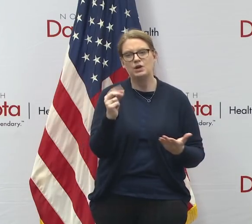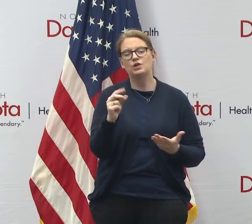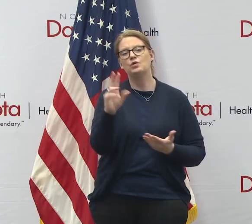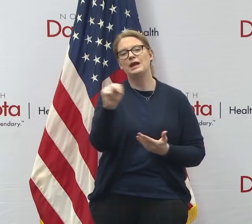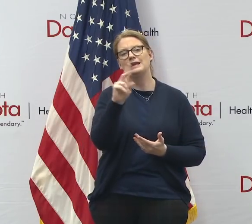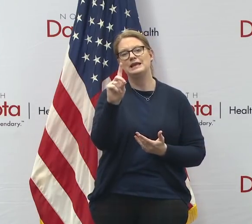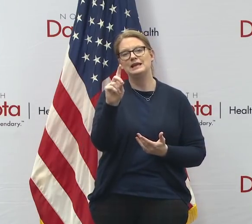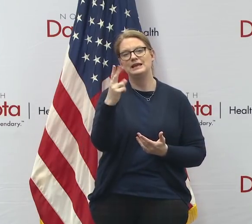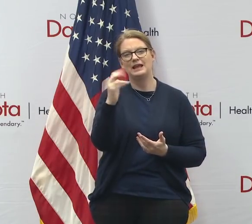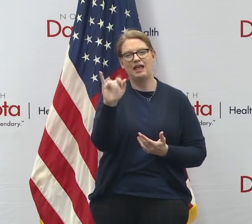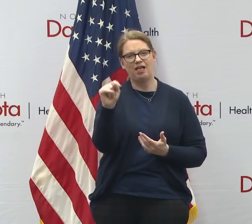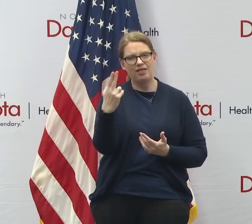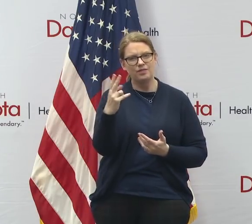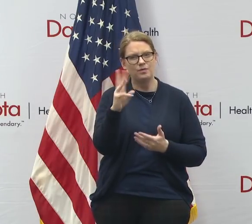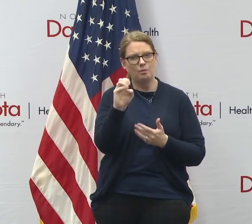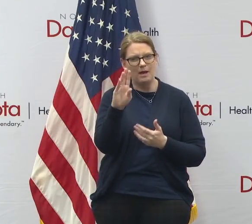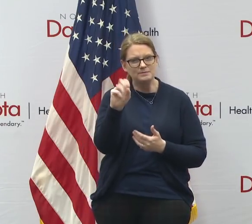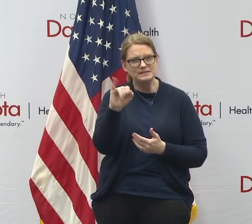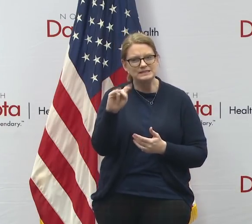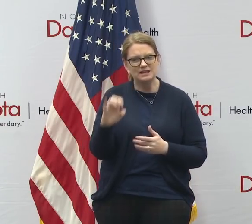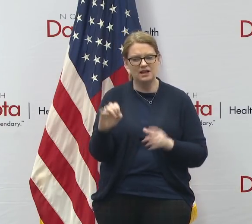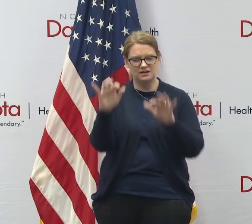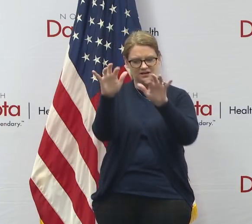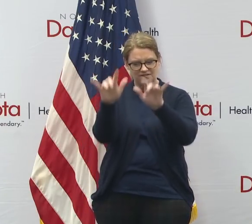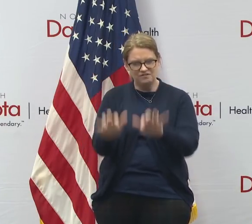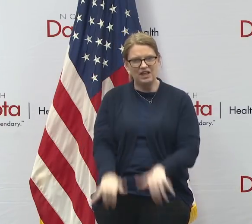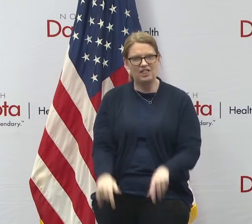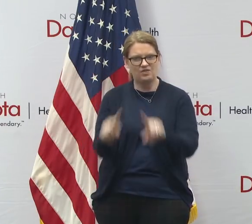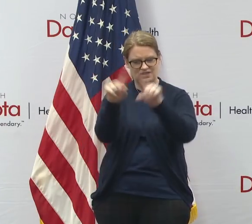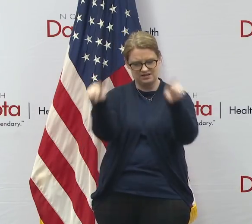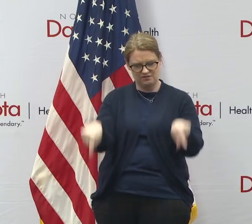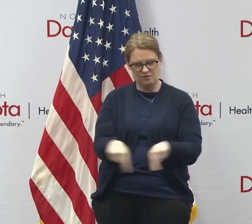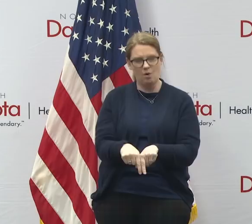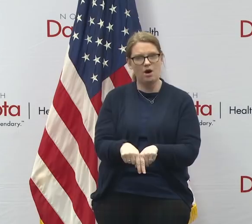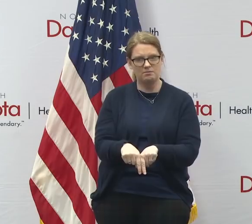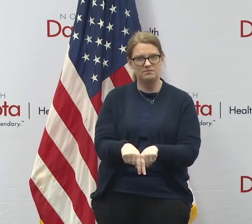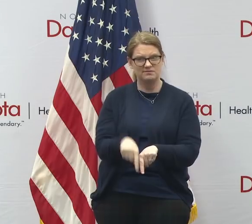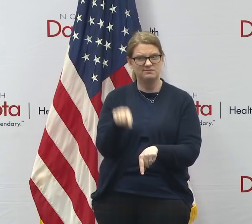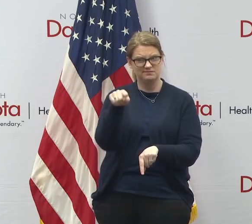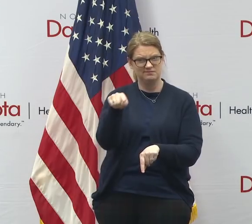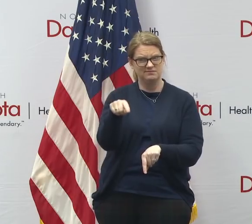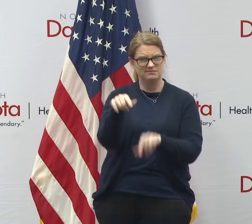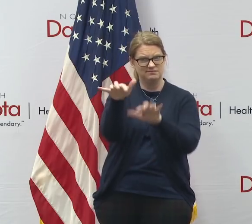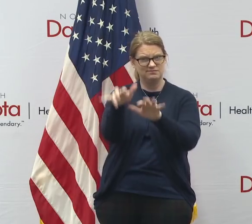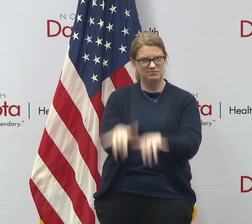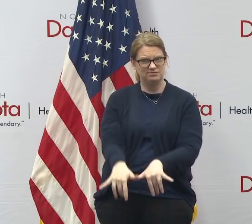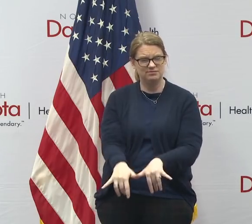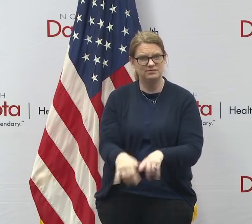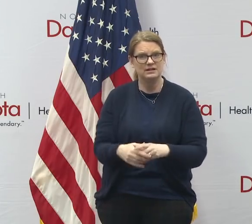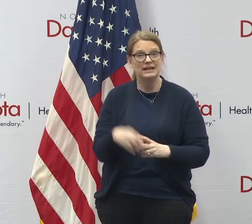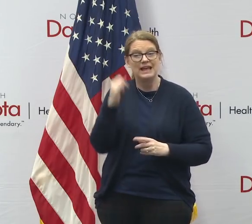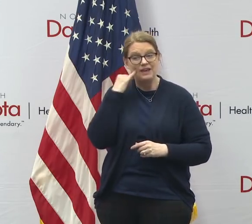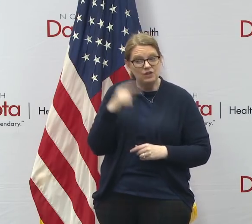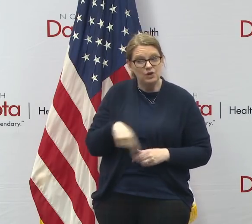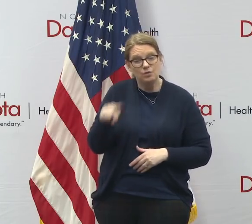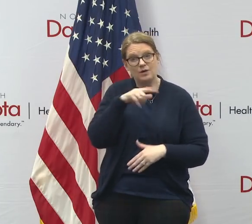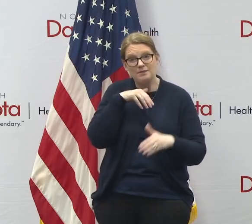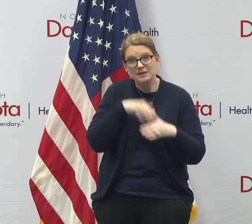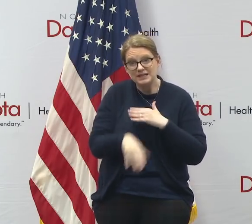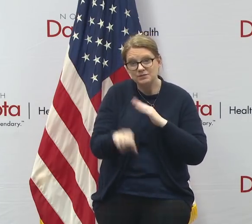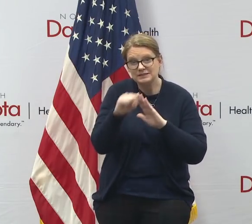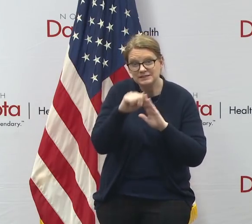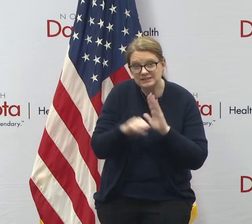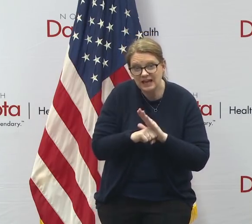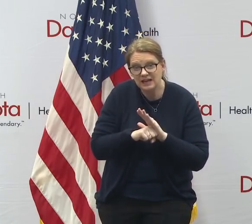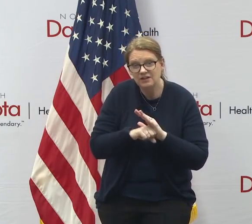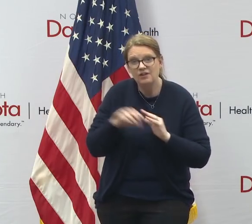information about what symptoms to watch for, how to self-isolate, and so on. And we are requesting that people traveling into our state that are coming from